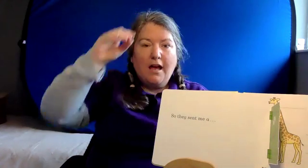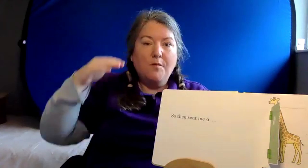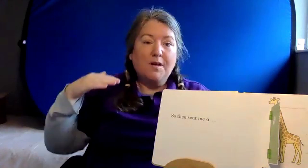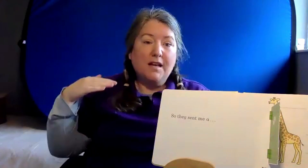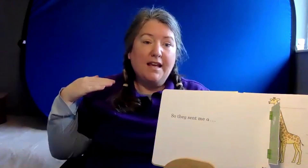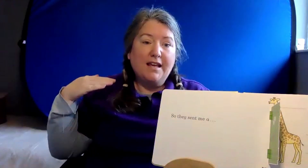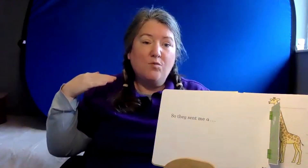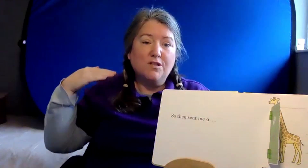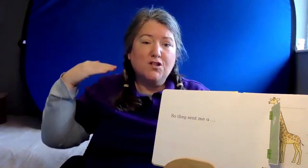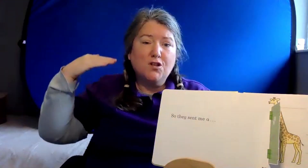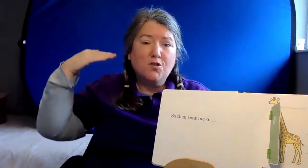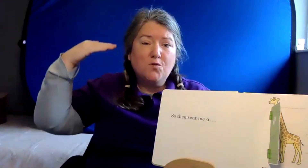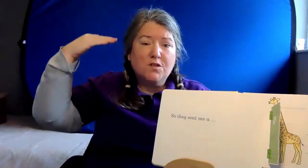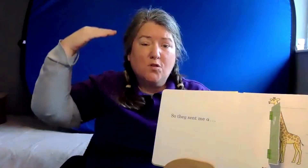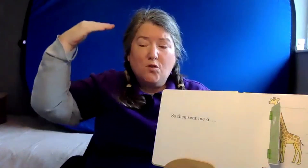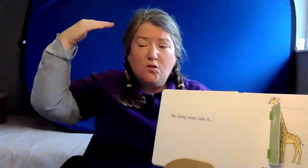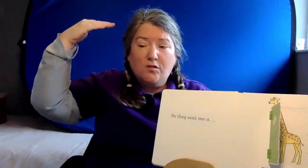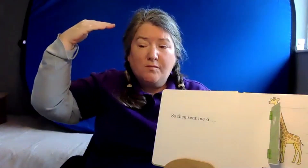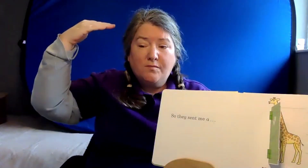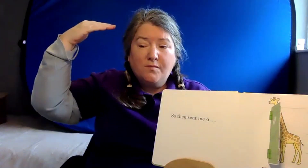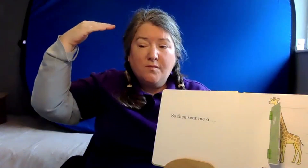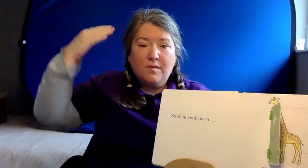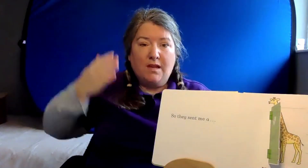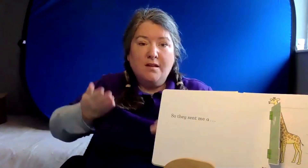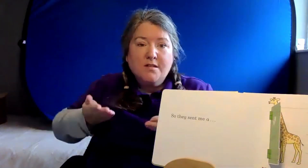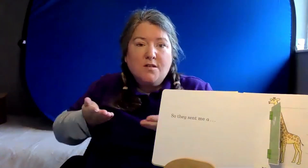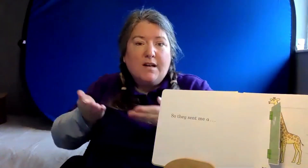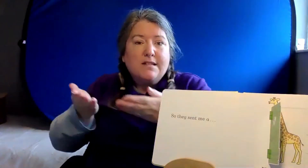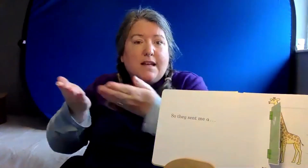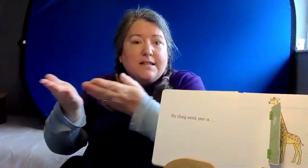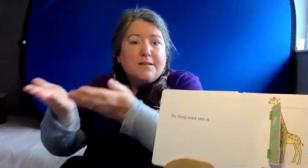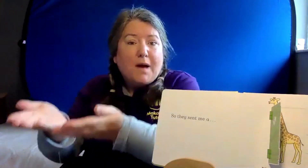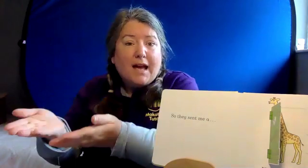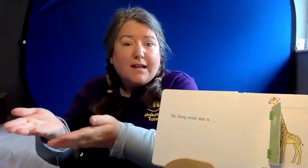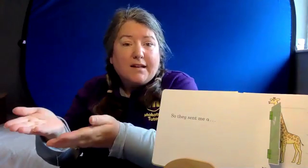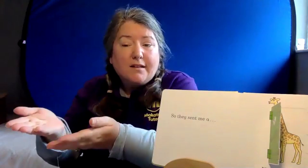But he was too tall, so I sent him back.